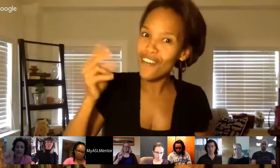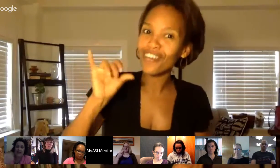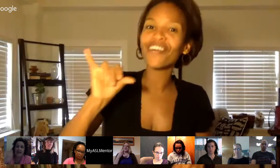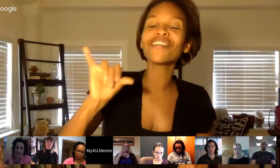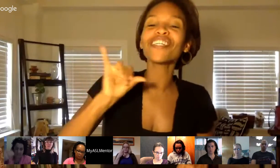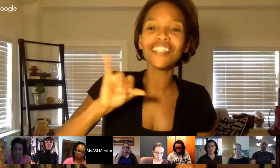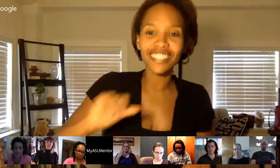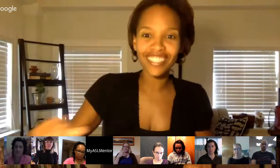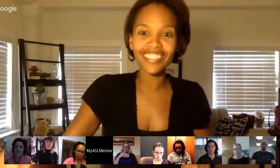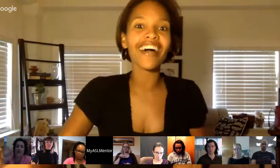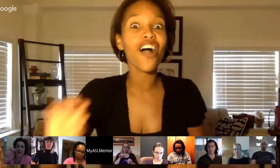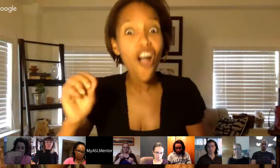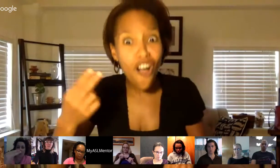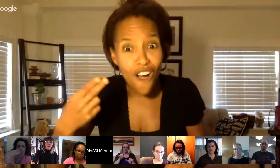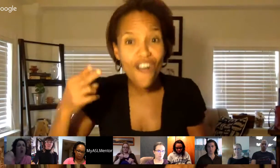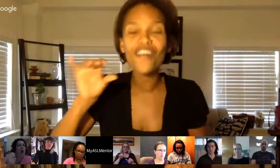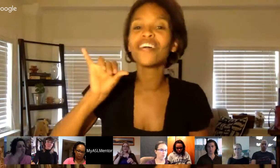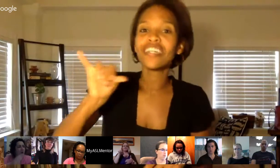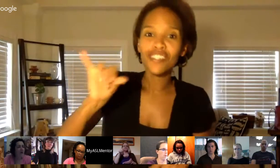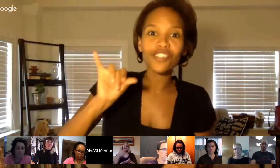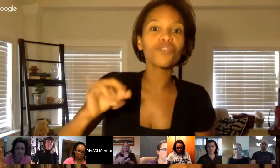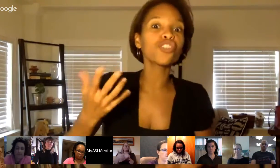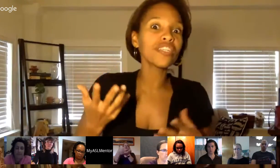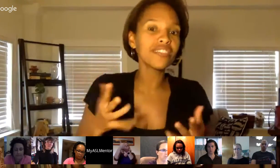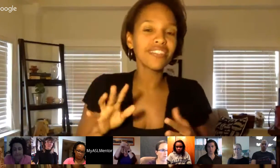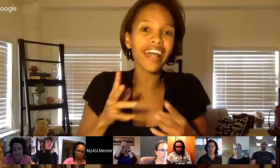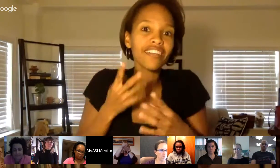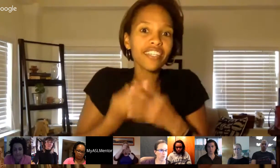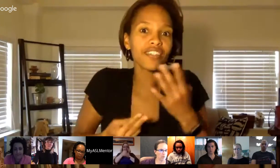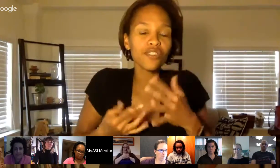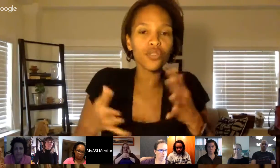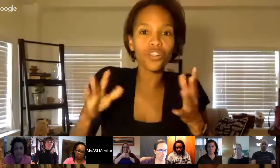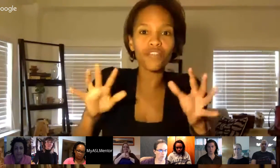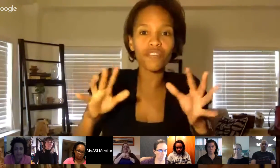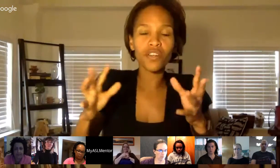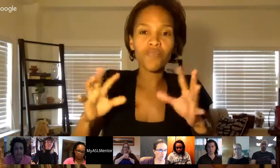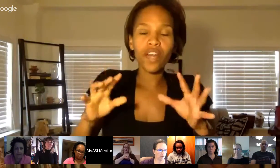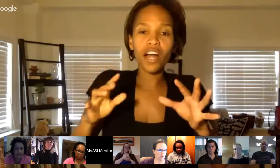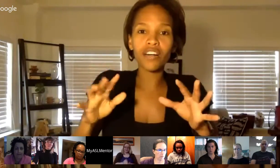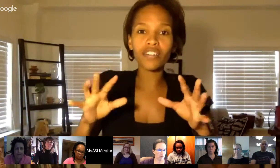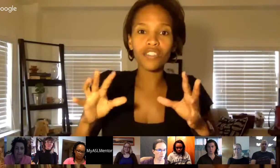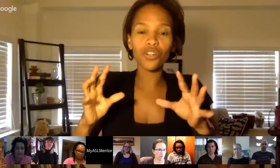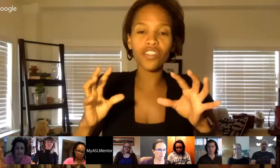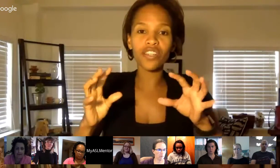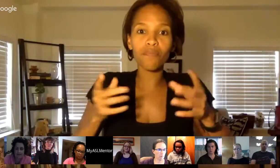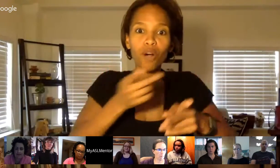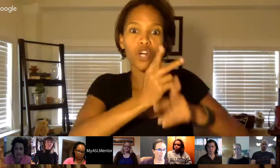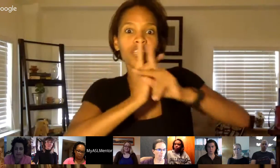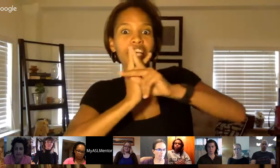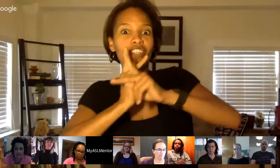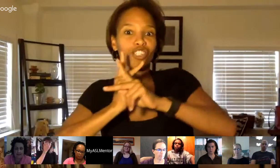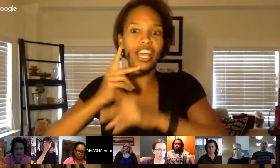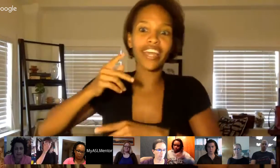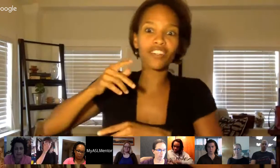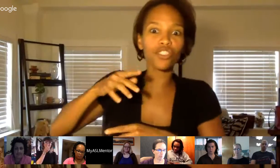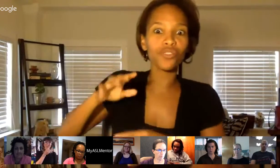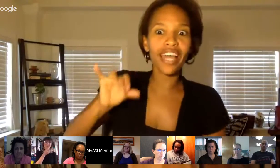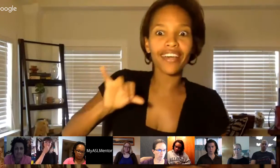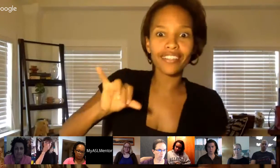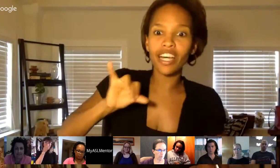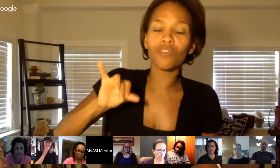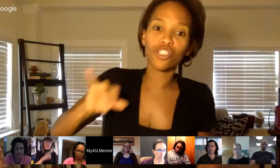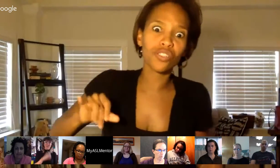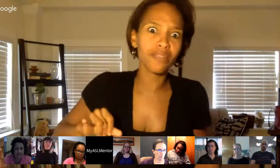Yeah, oh, good, yeah. So she kind of did sort of sort of borrow the English and